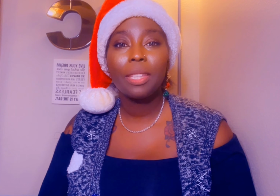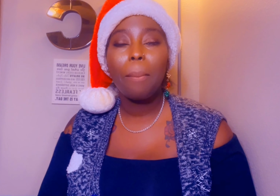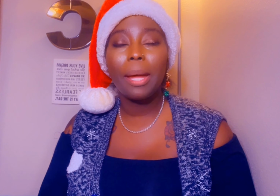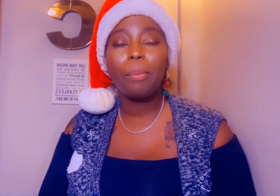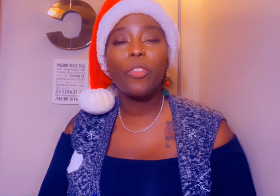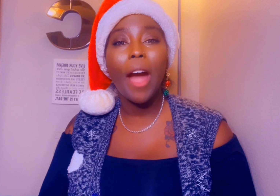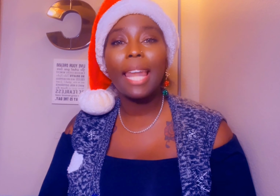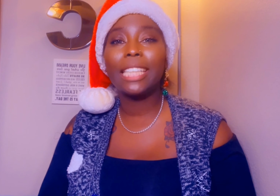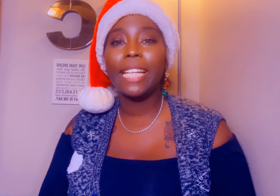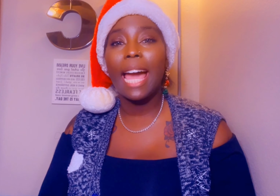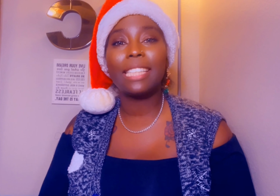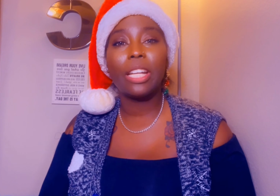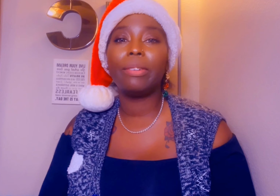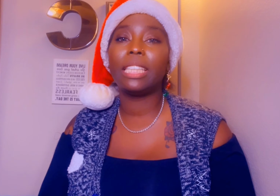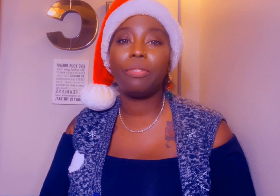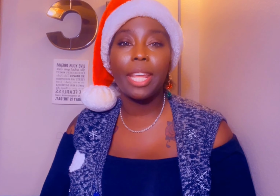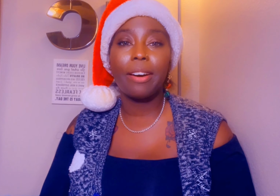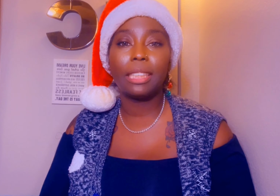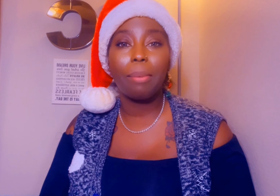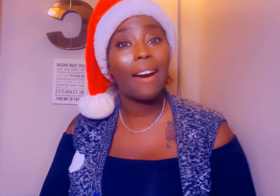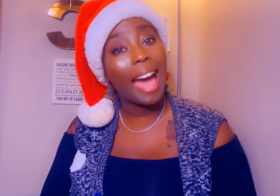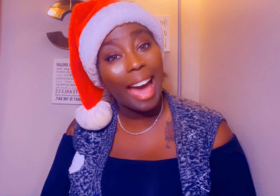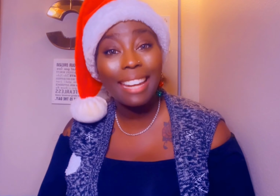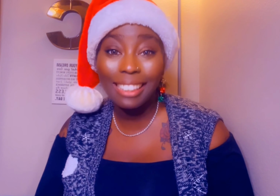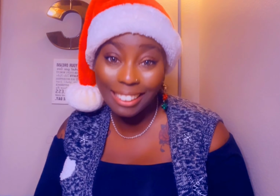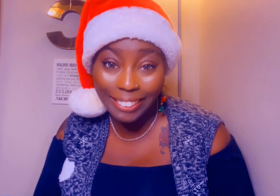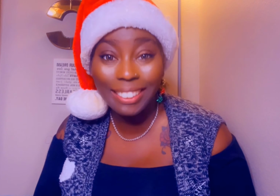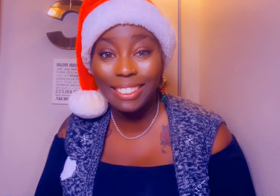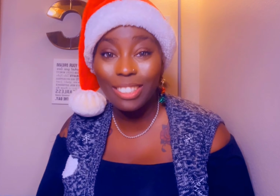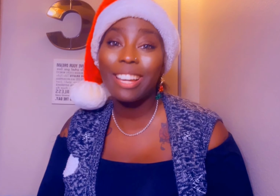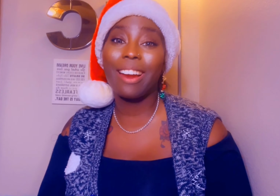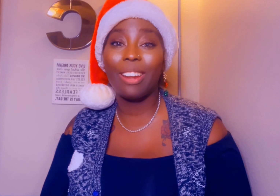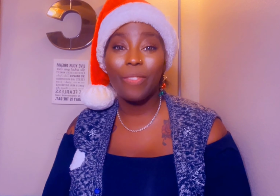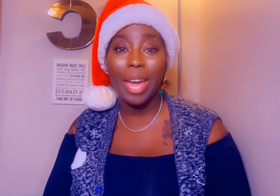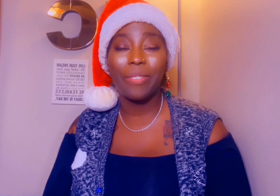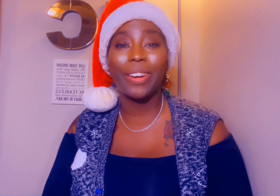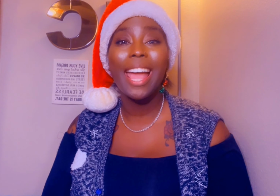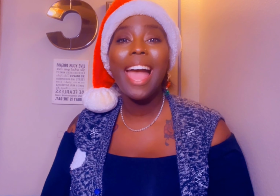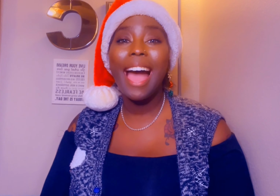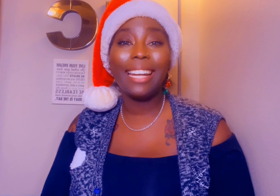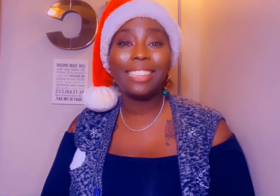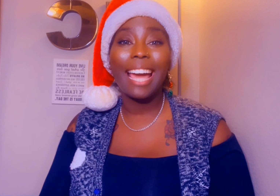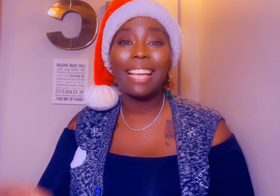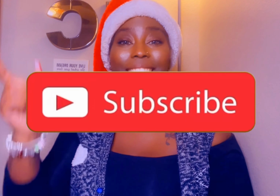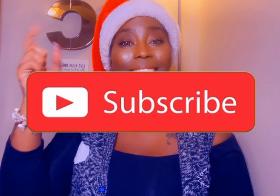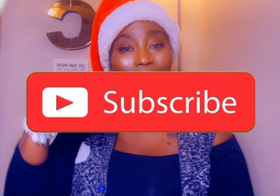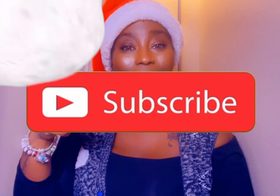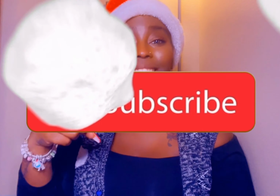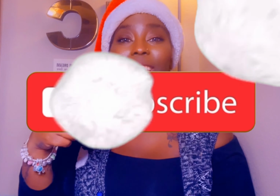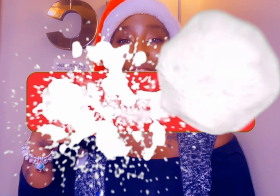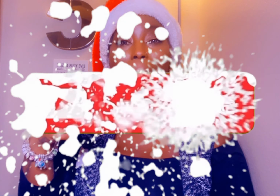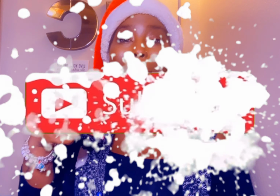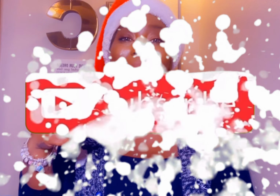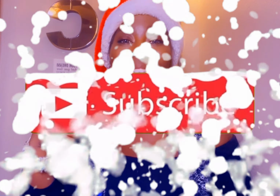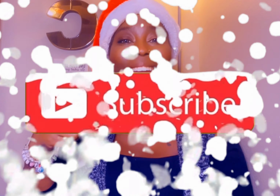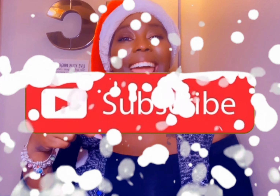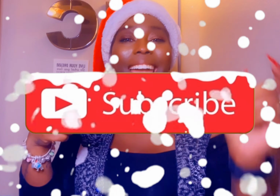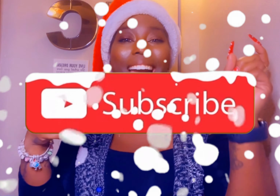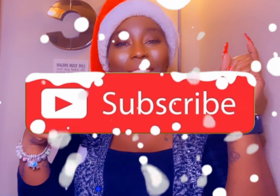But before I let you guys know what this video is about, I need you to do your girl a favor. I need you guys to click that subscribe button and also